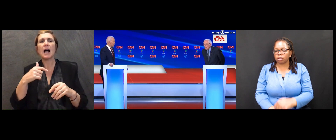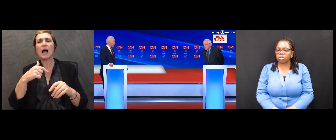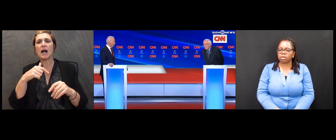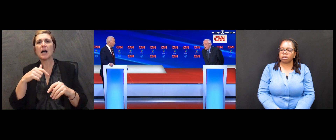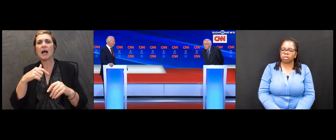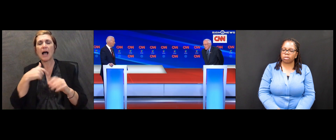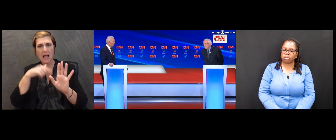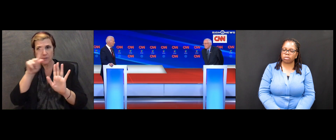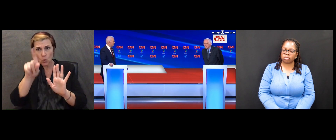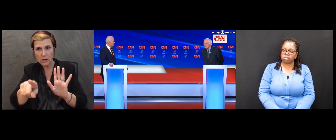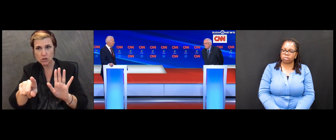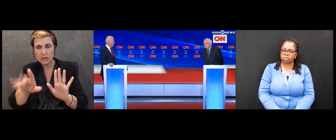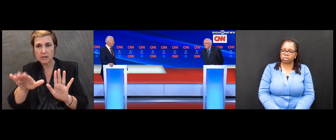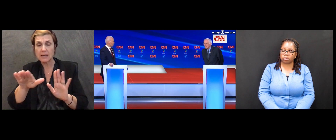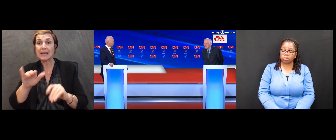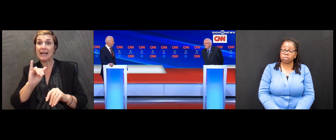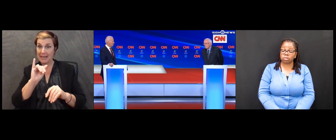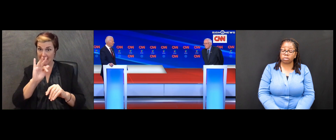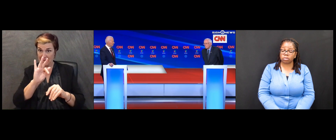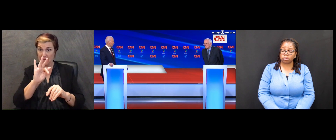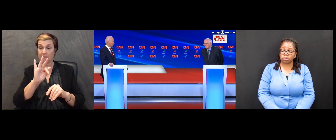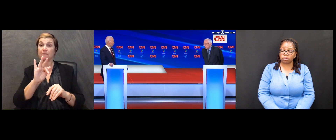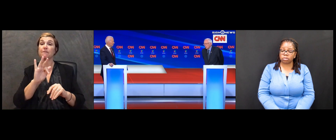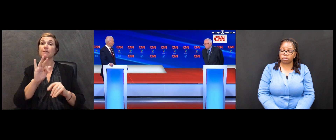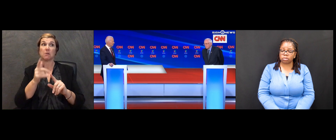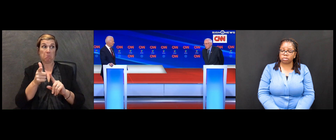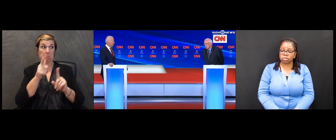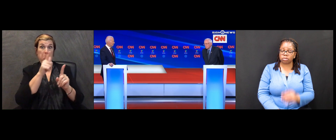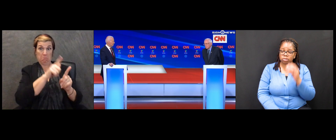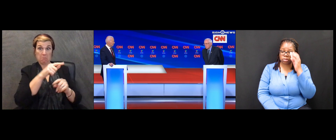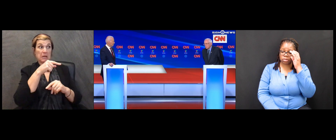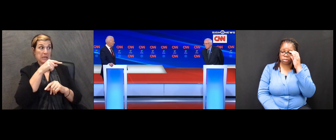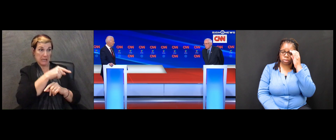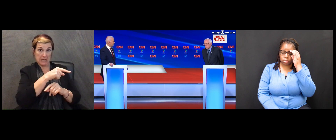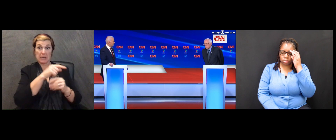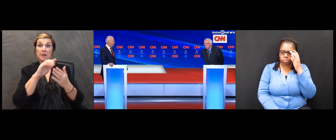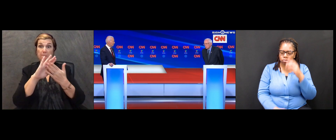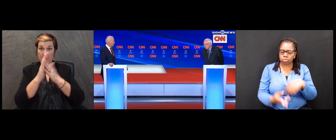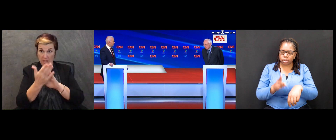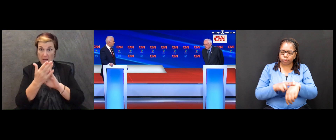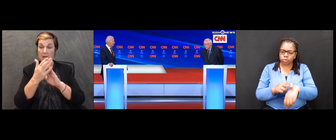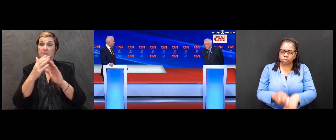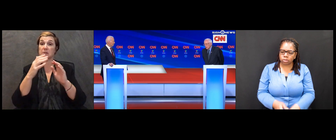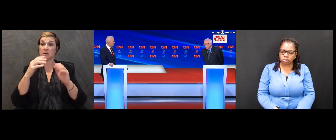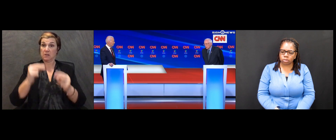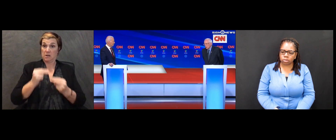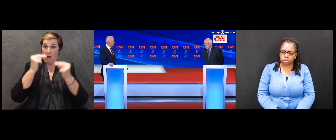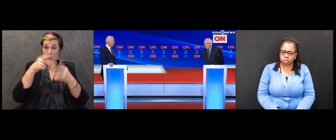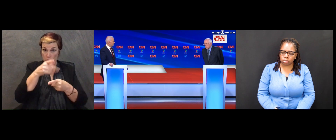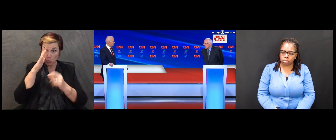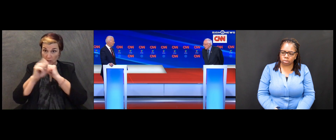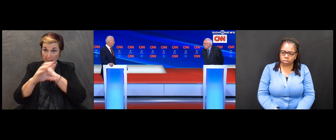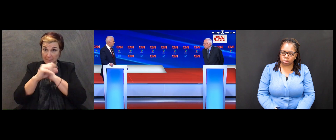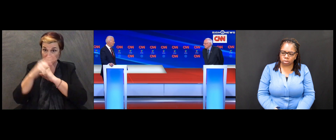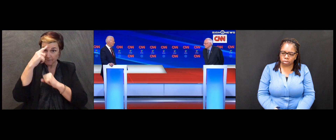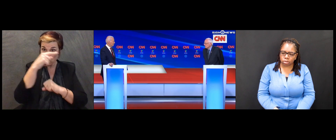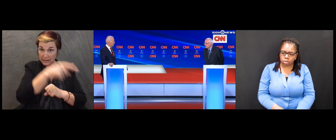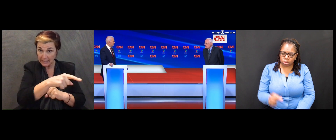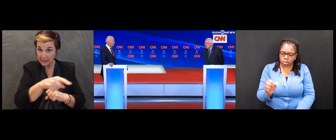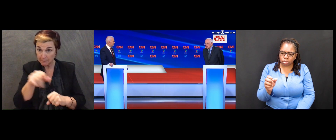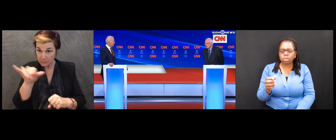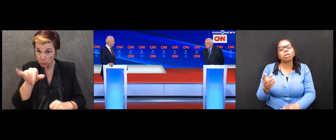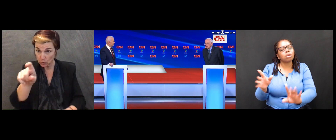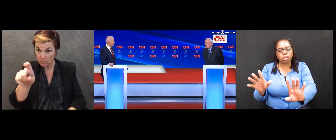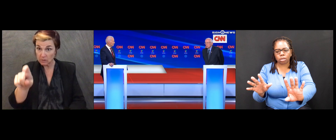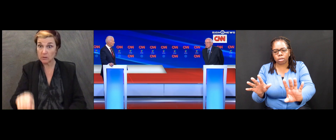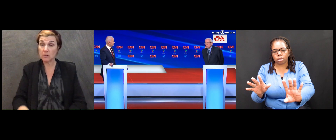he is the nominee, Vice President Biden, you've already said you would support him. Of course. But will you campaign for him? Will you urge your supporters to support him? On day one,